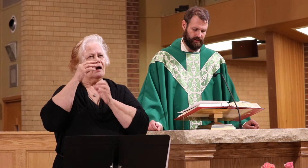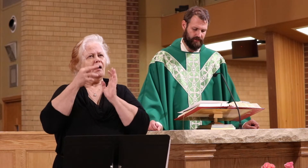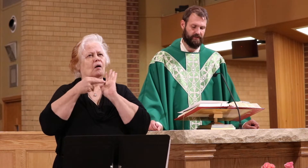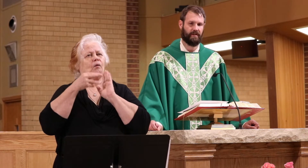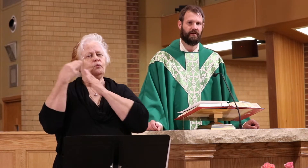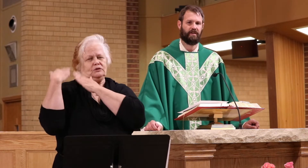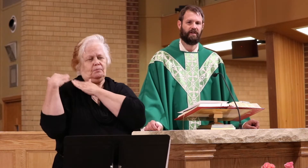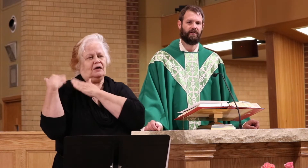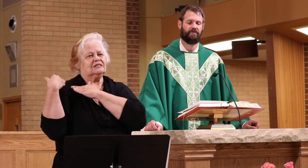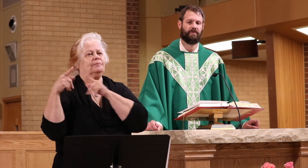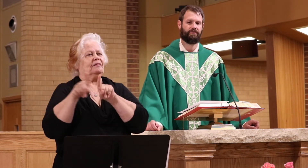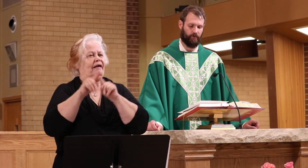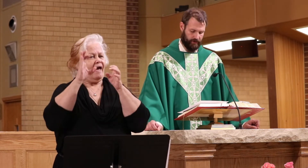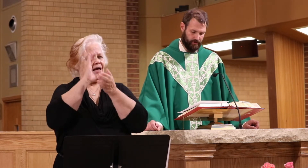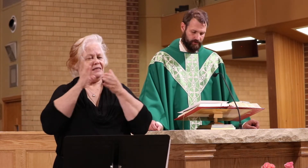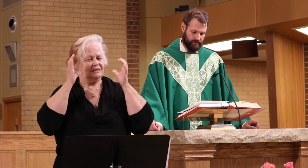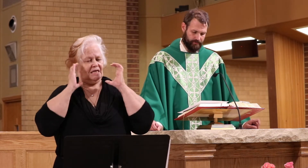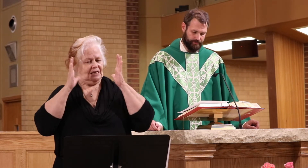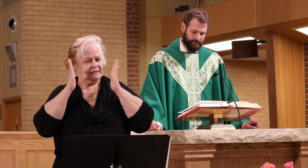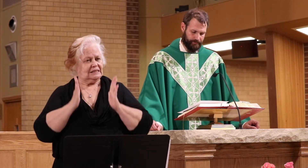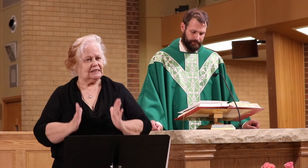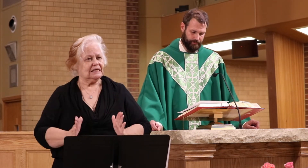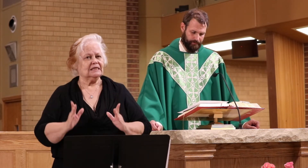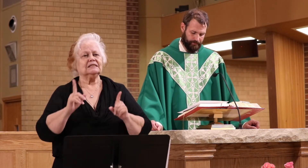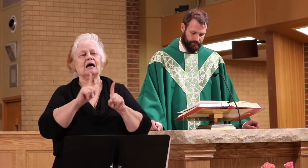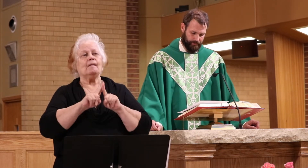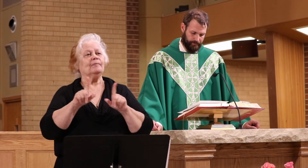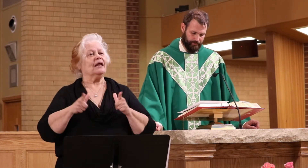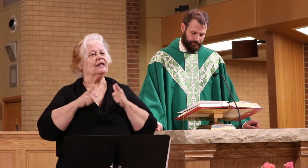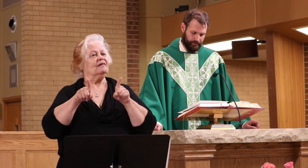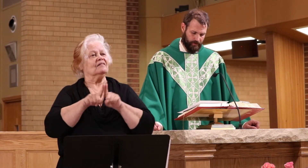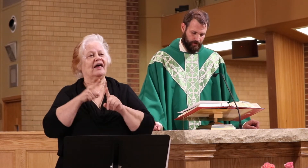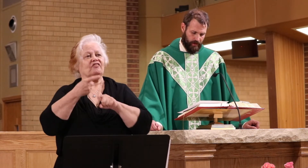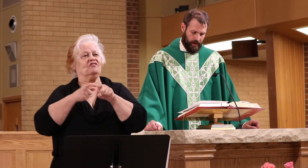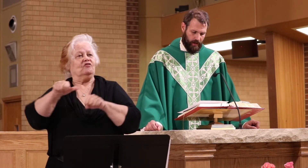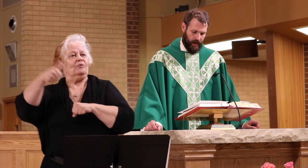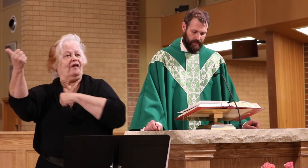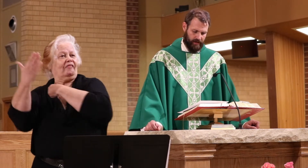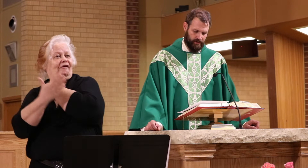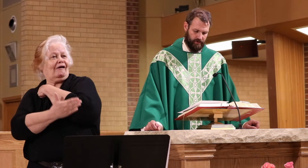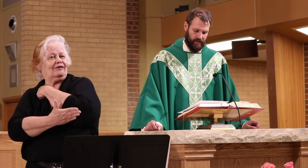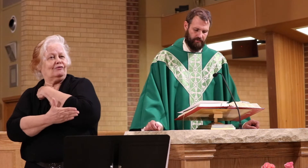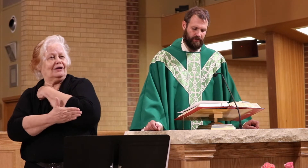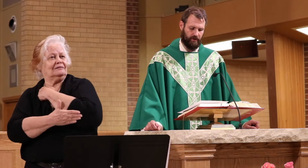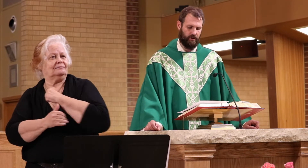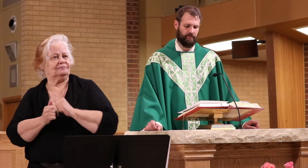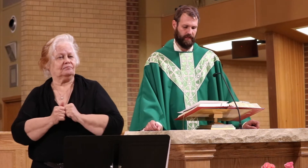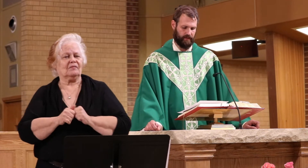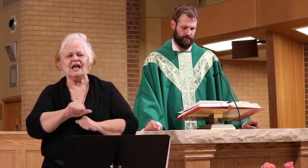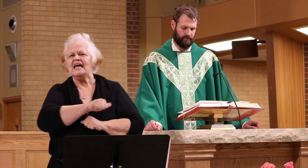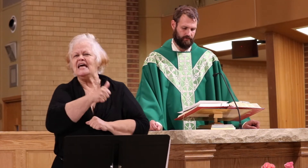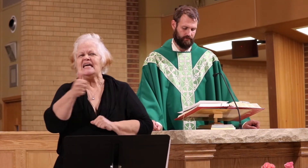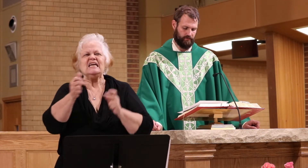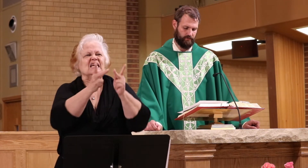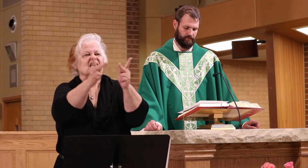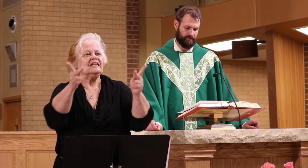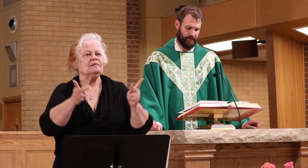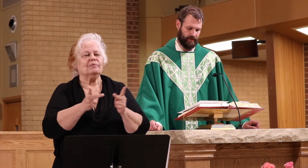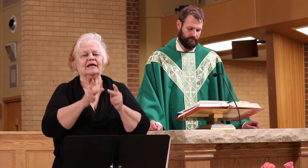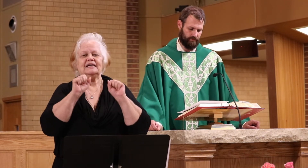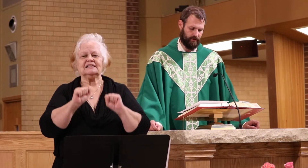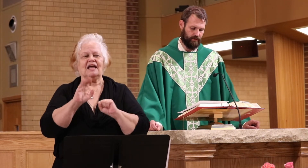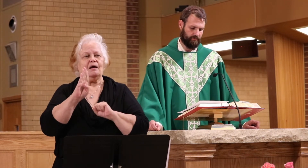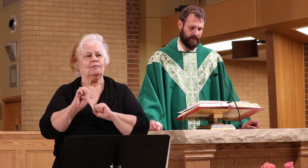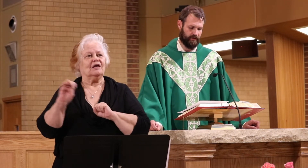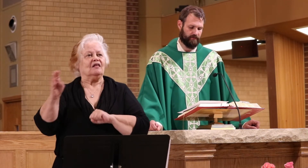disabilities of foreigners. Any country can be their homeland, but